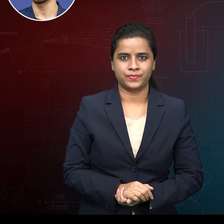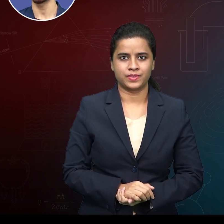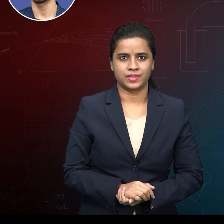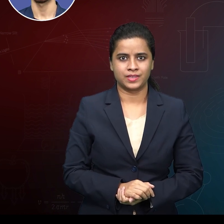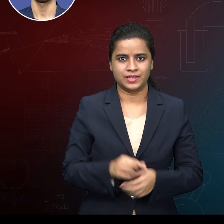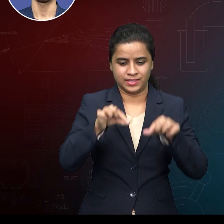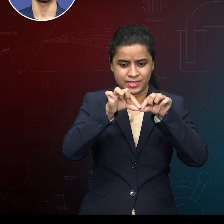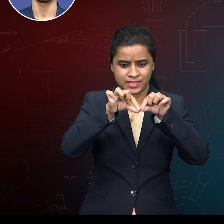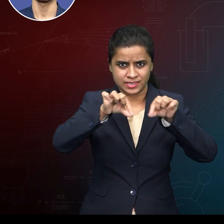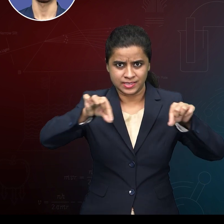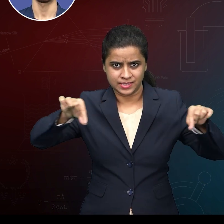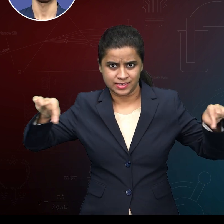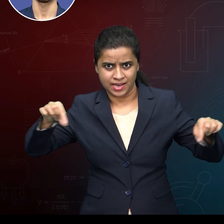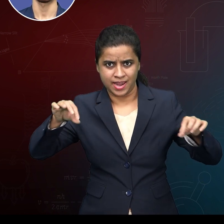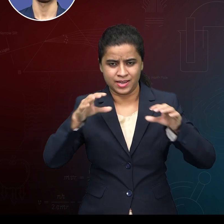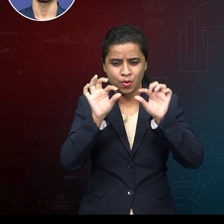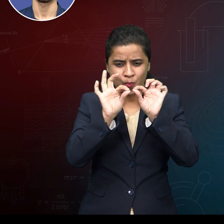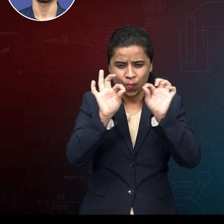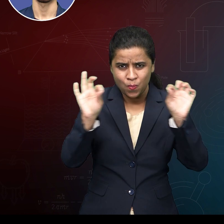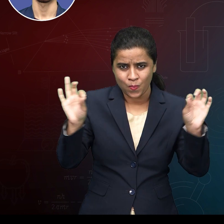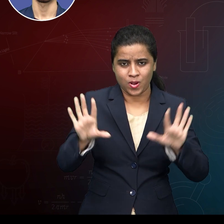straight wire,